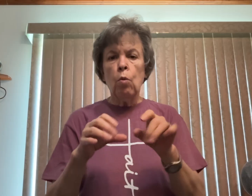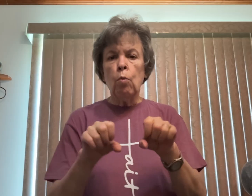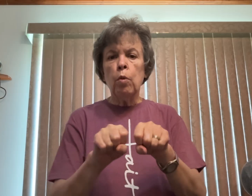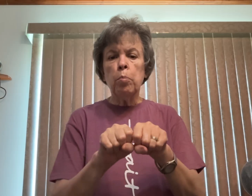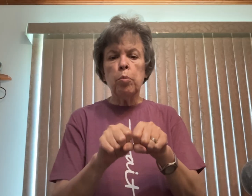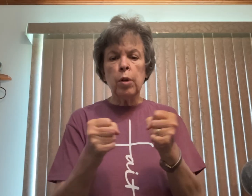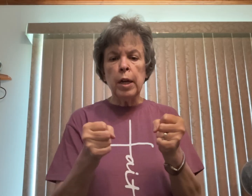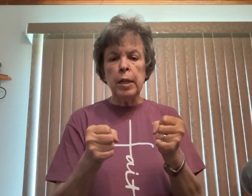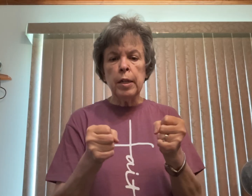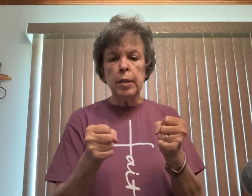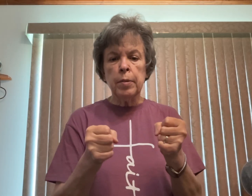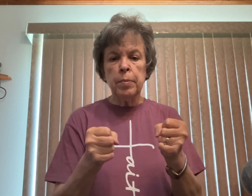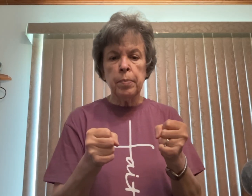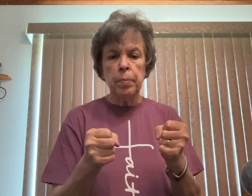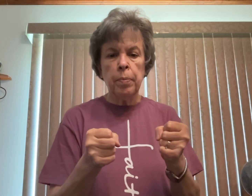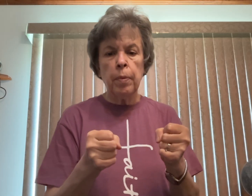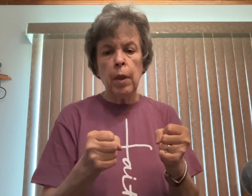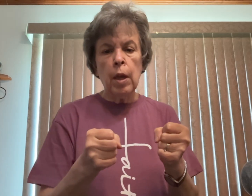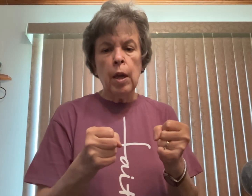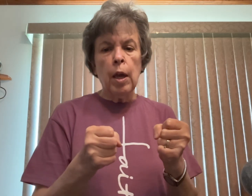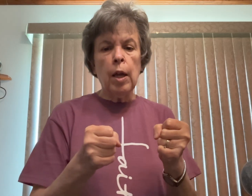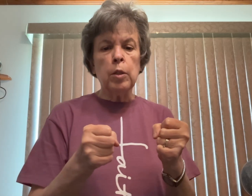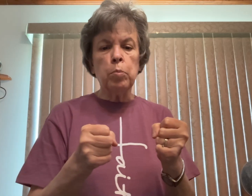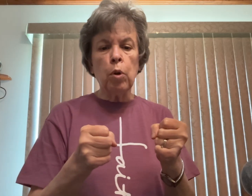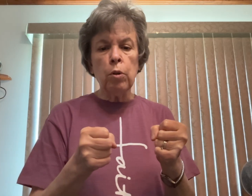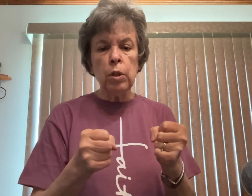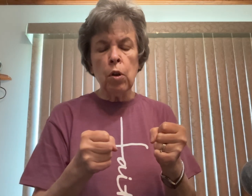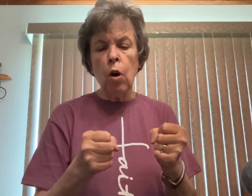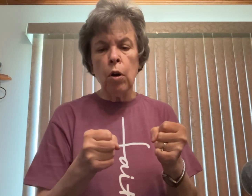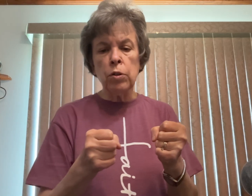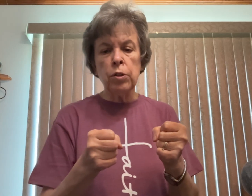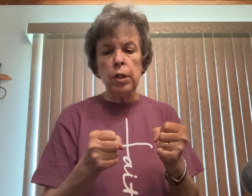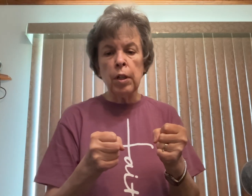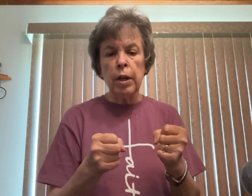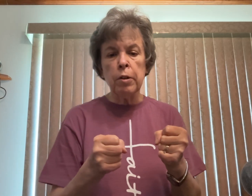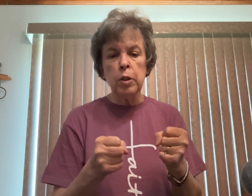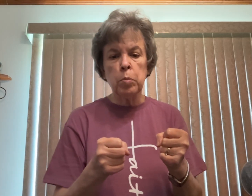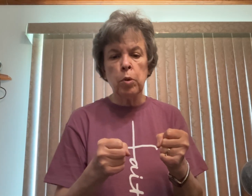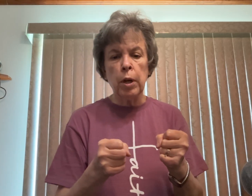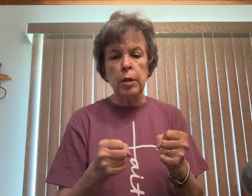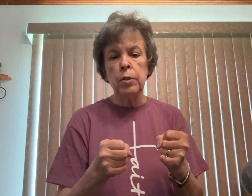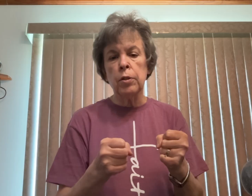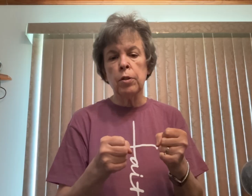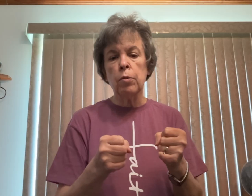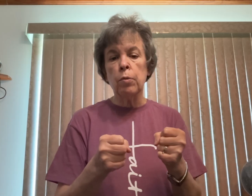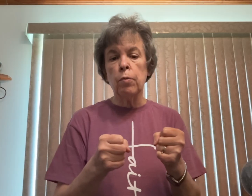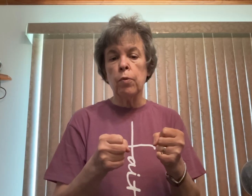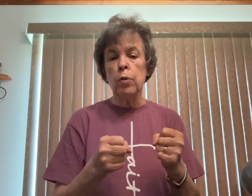will break as broken hearts declare his praise. So for